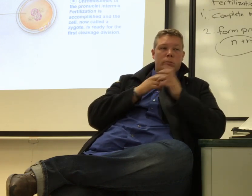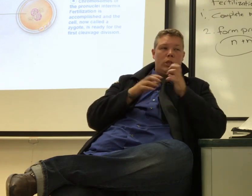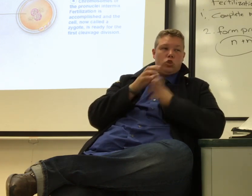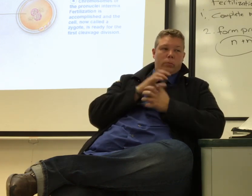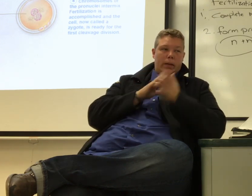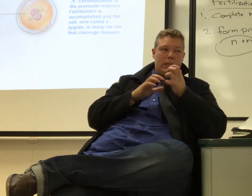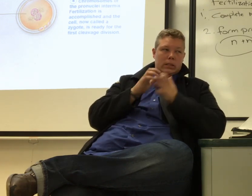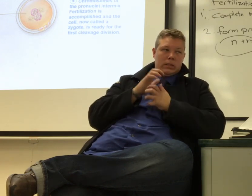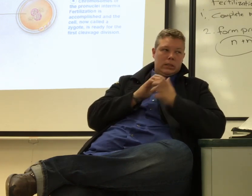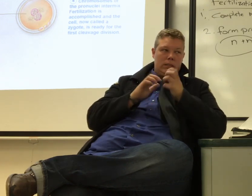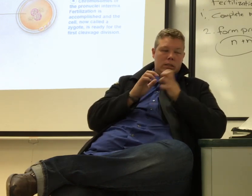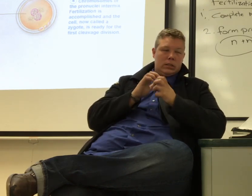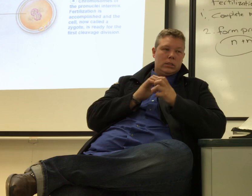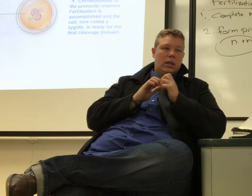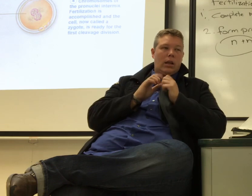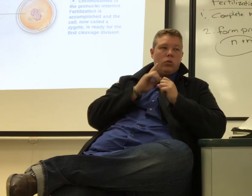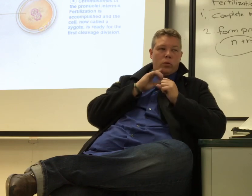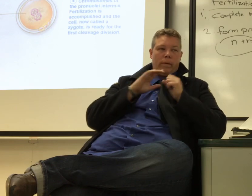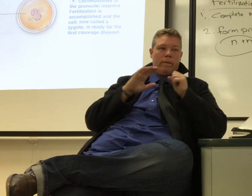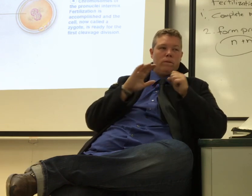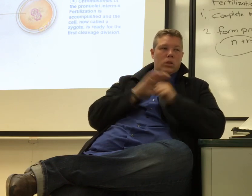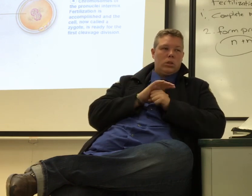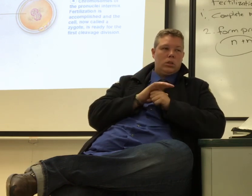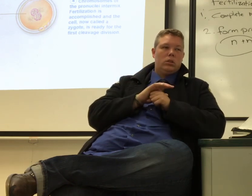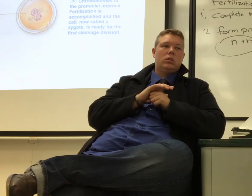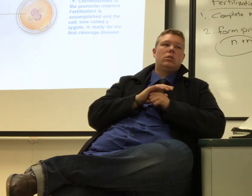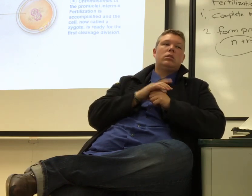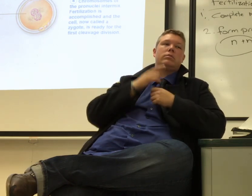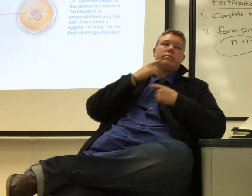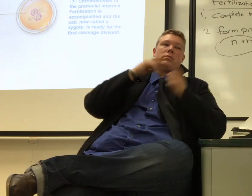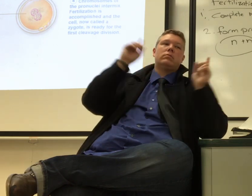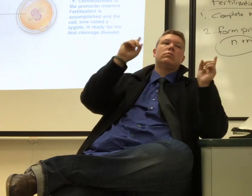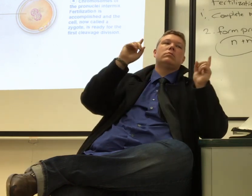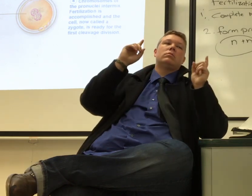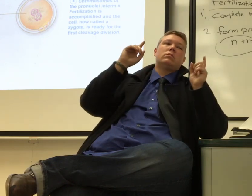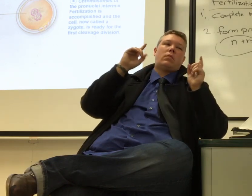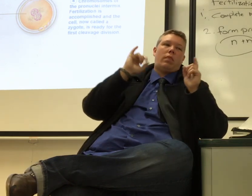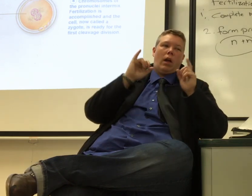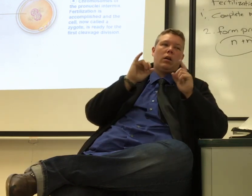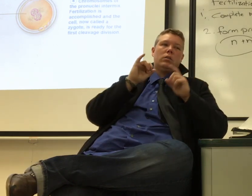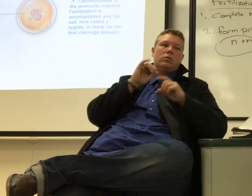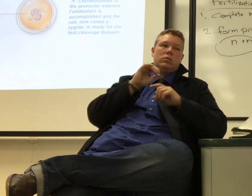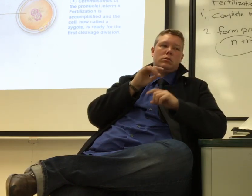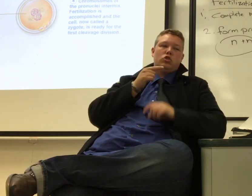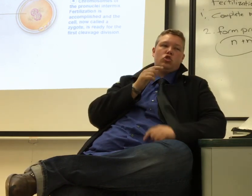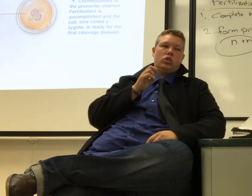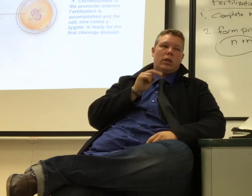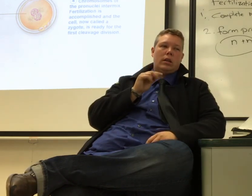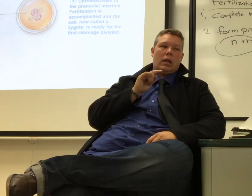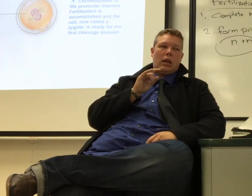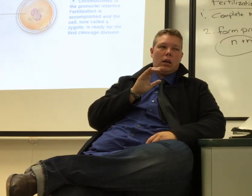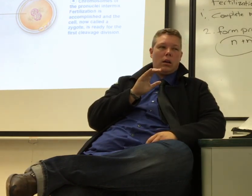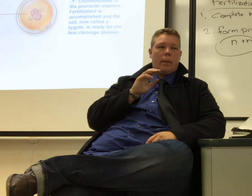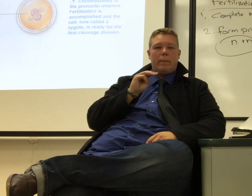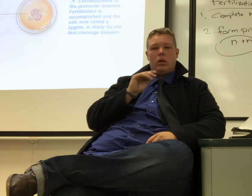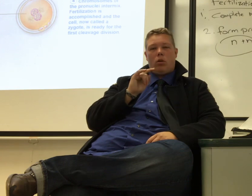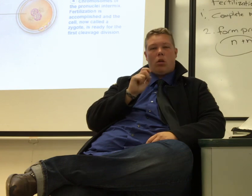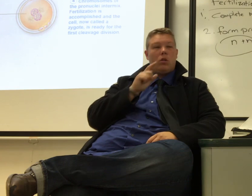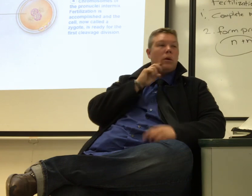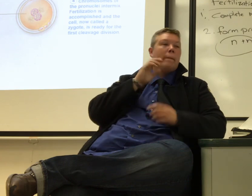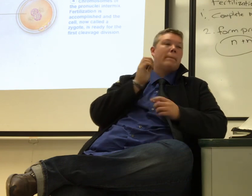And you've fully restored the genetic material. So we're back to regular